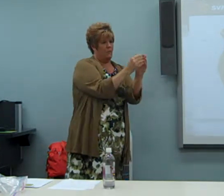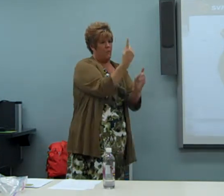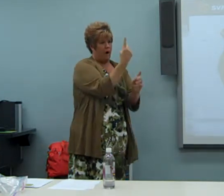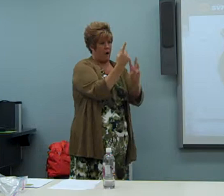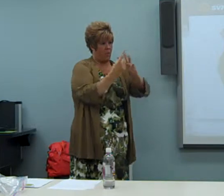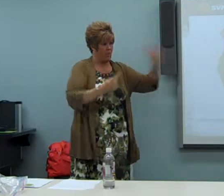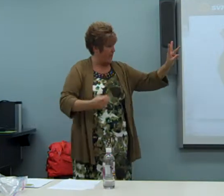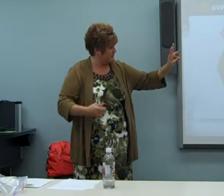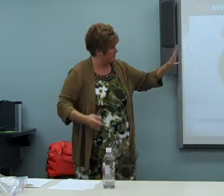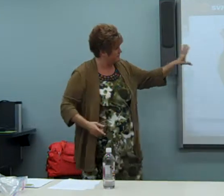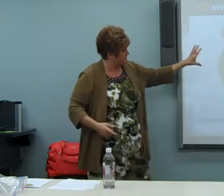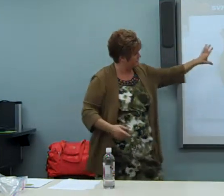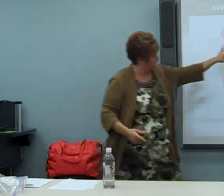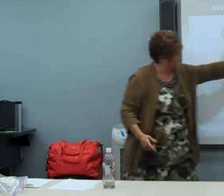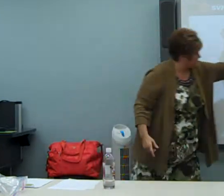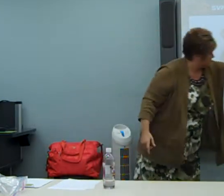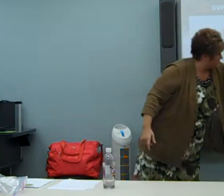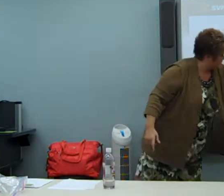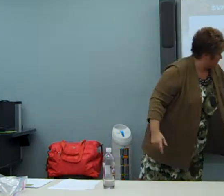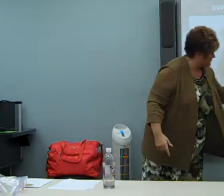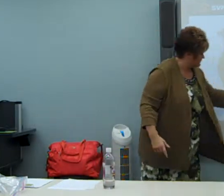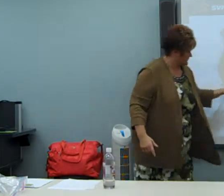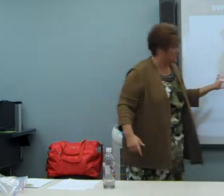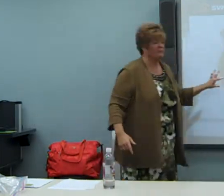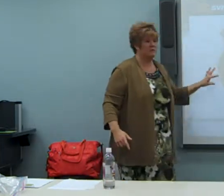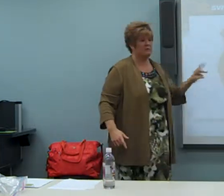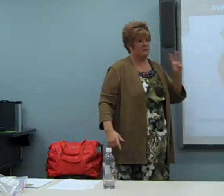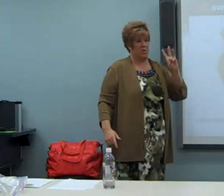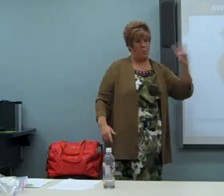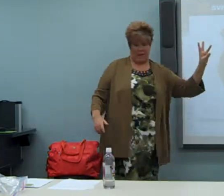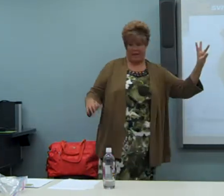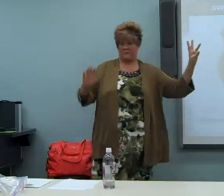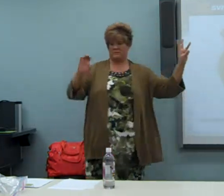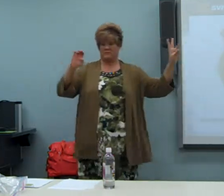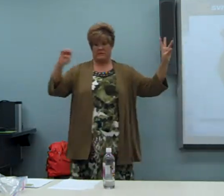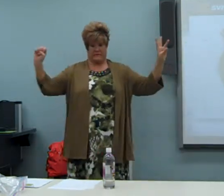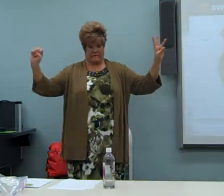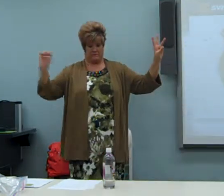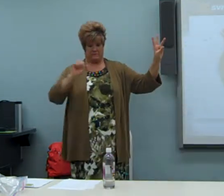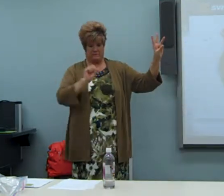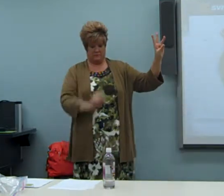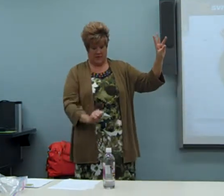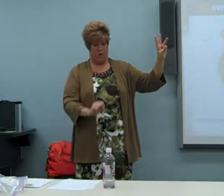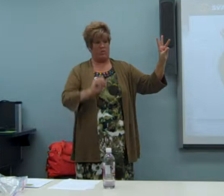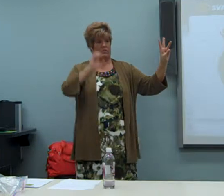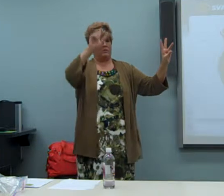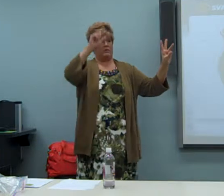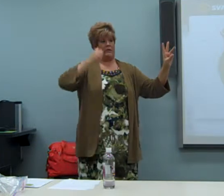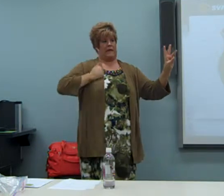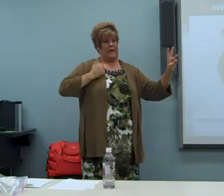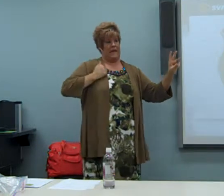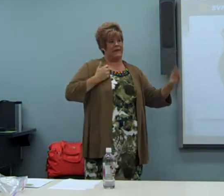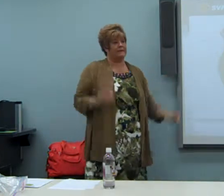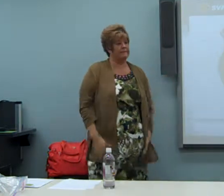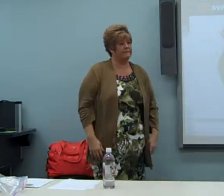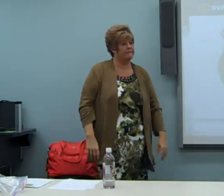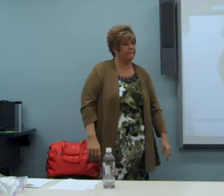And we decided that really was not needed. We connected all the western states together, all the eastern states together, and